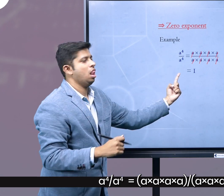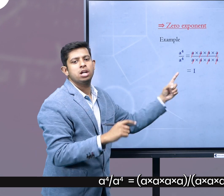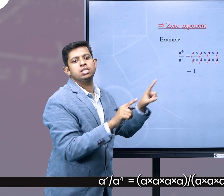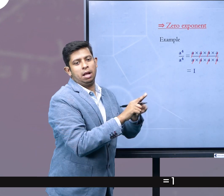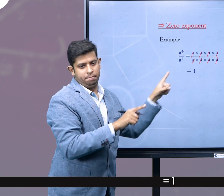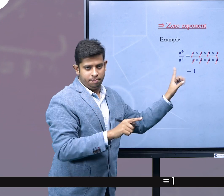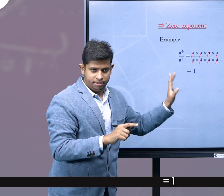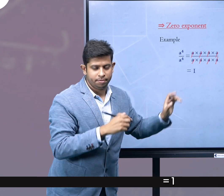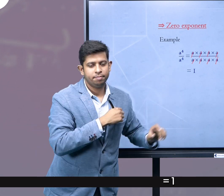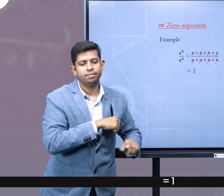Equal to 1.